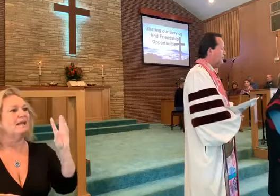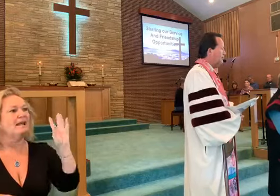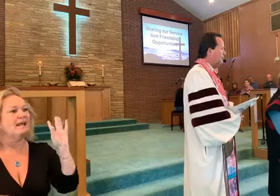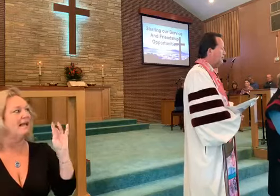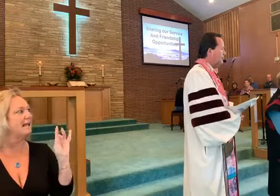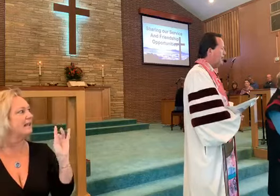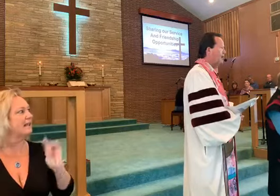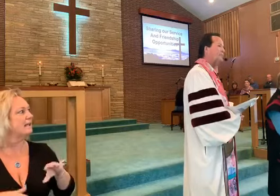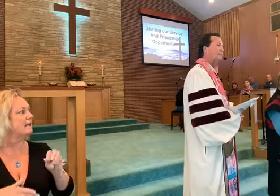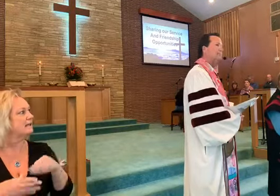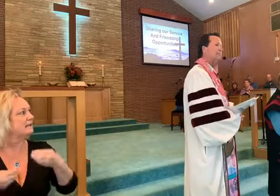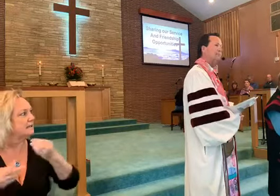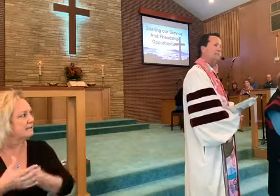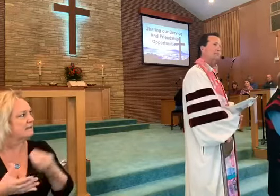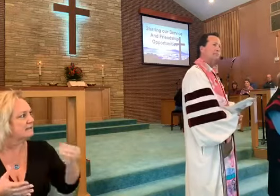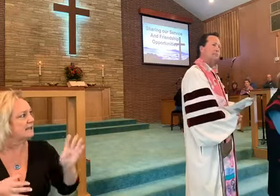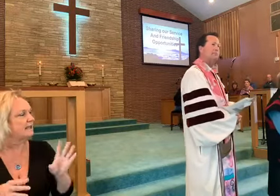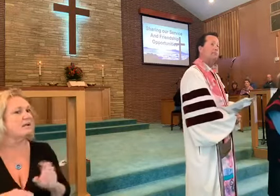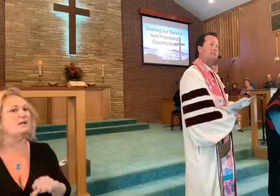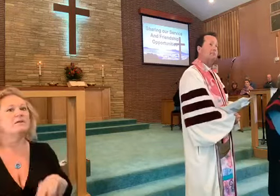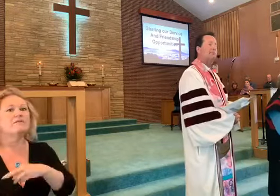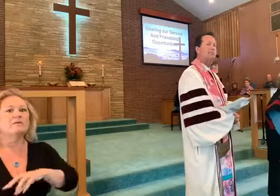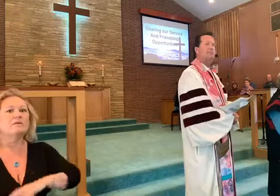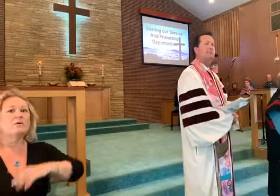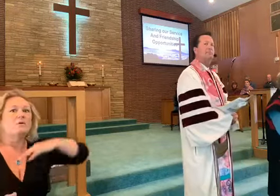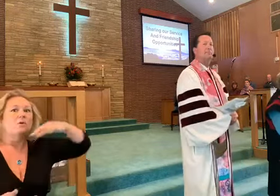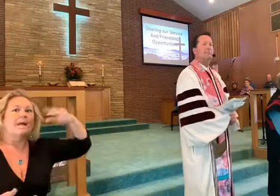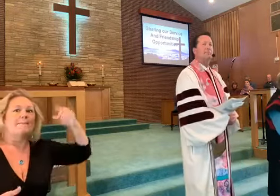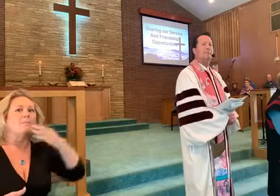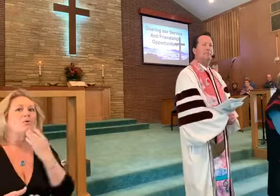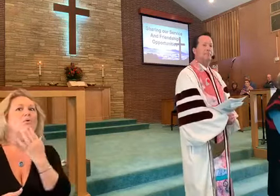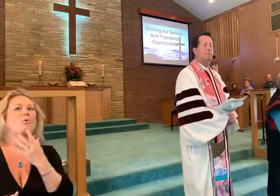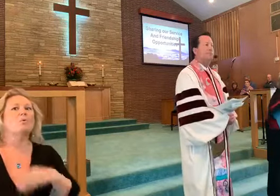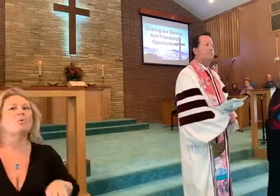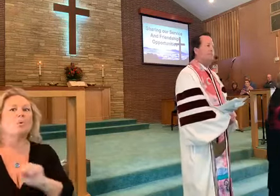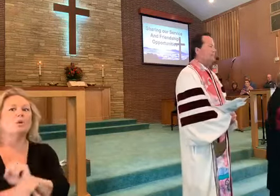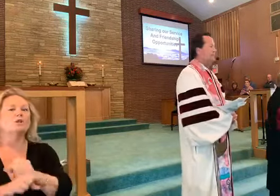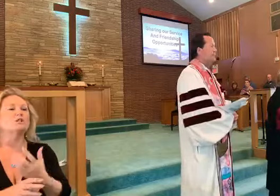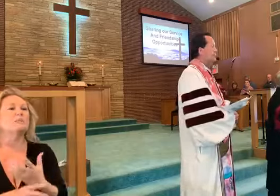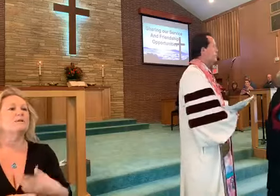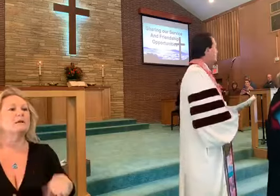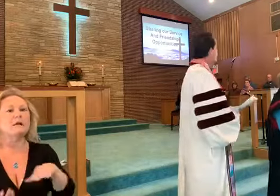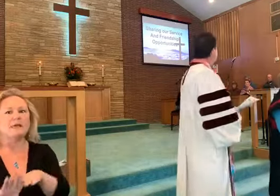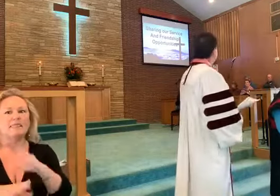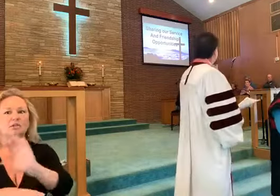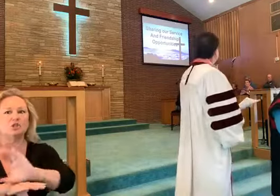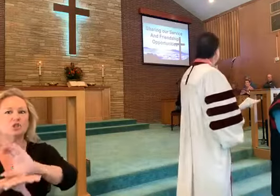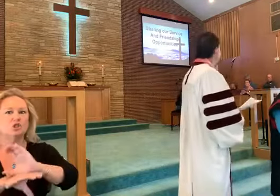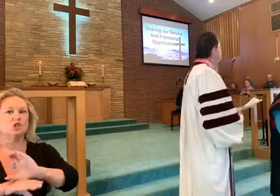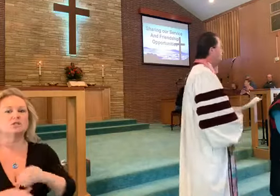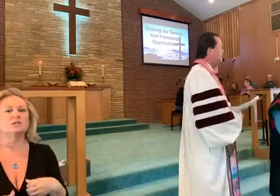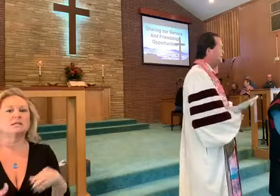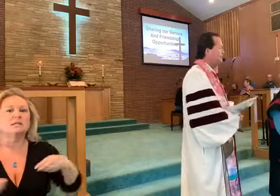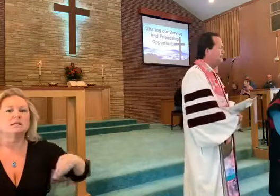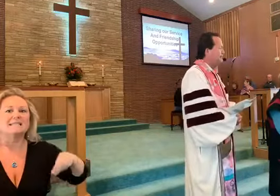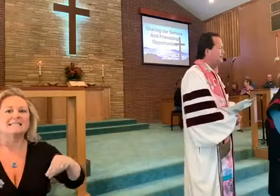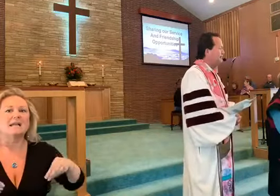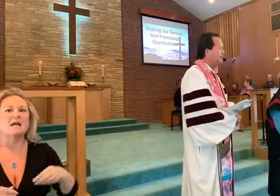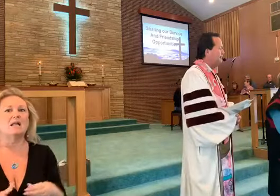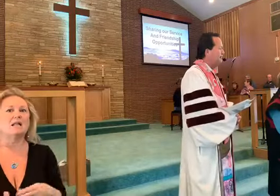December 8th sale of Rainbow Workshop here at our church, and that's what the sign was